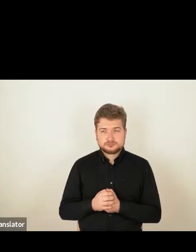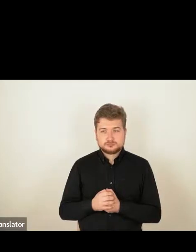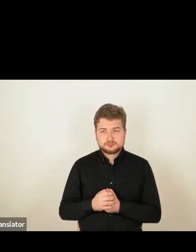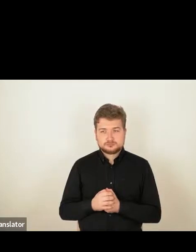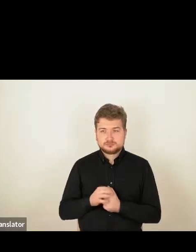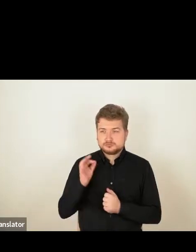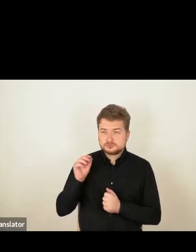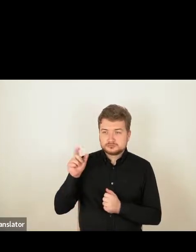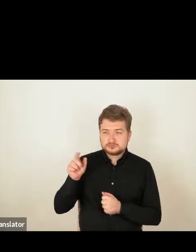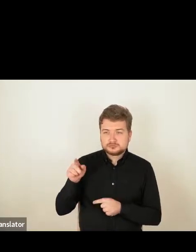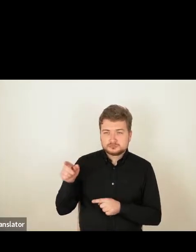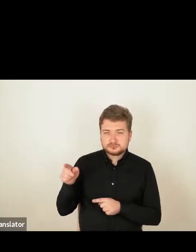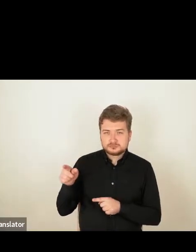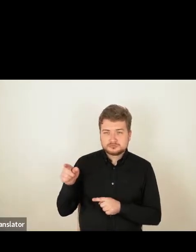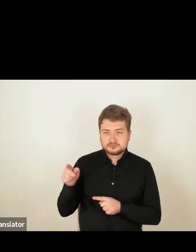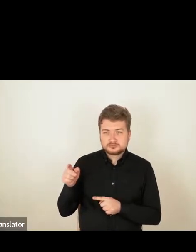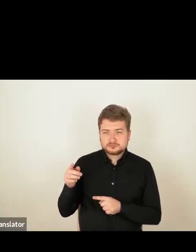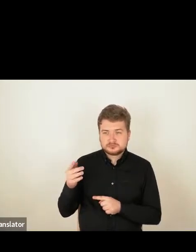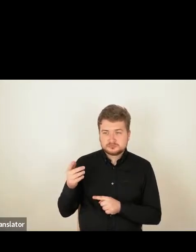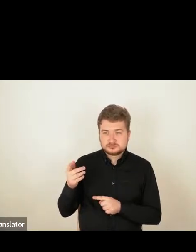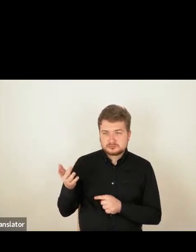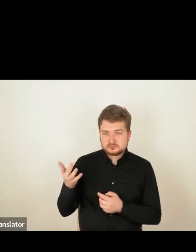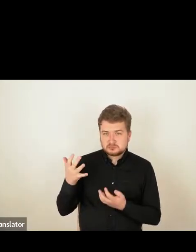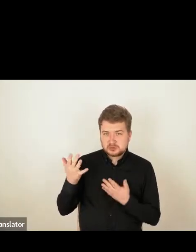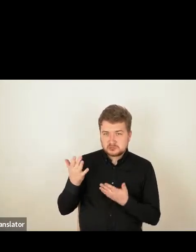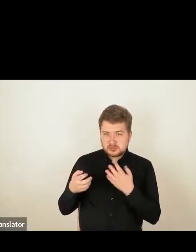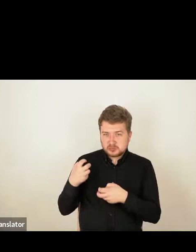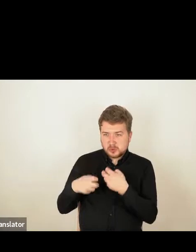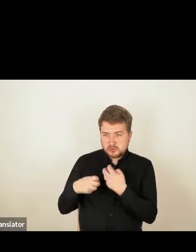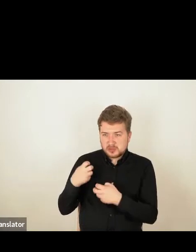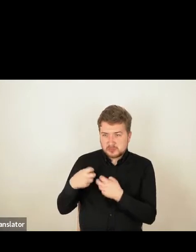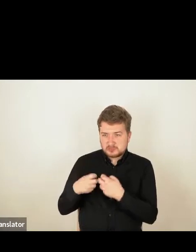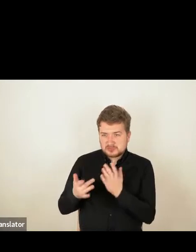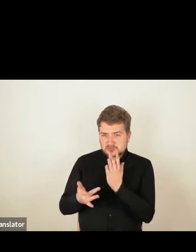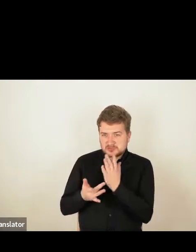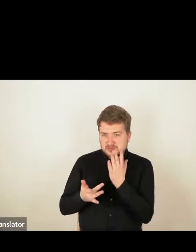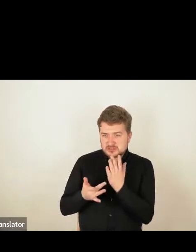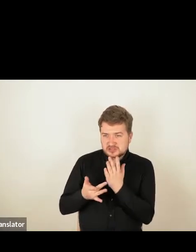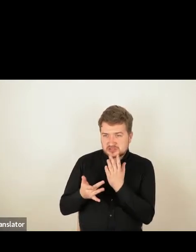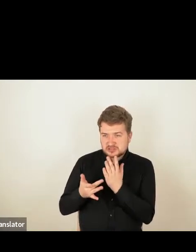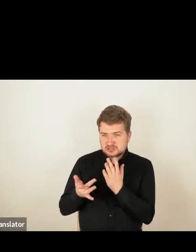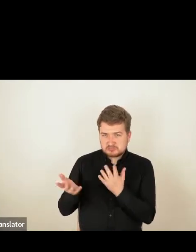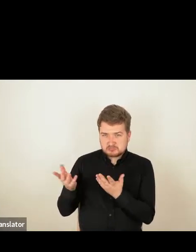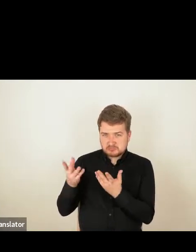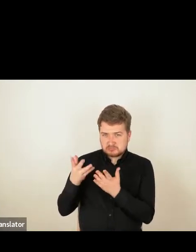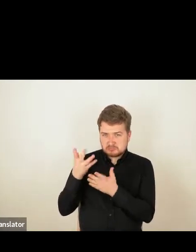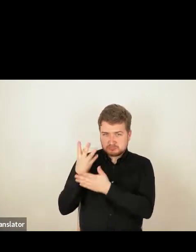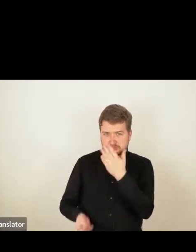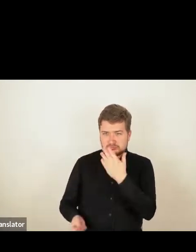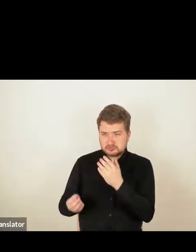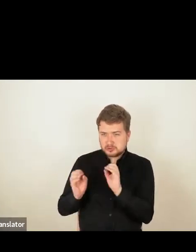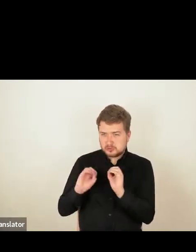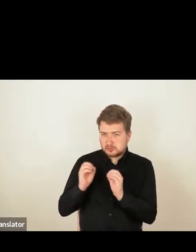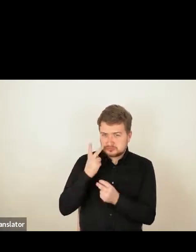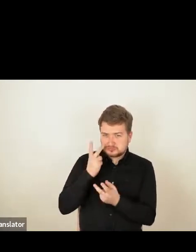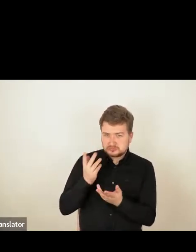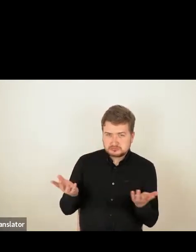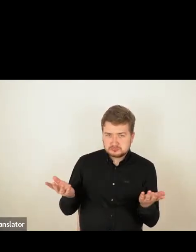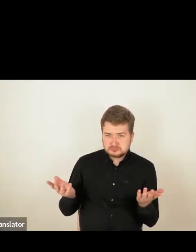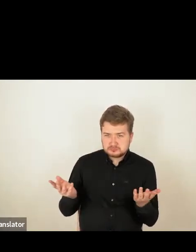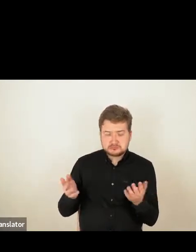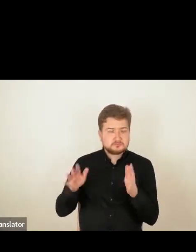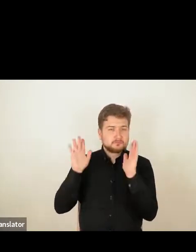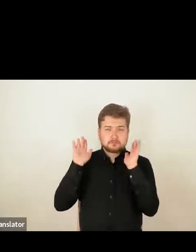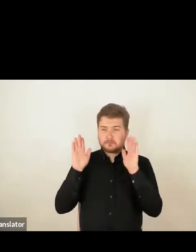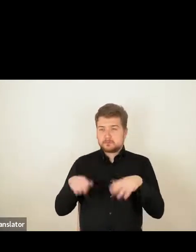Clotilda Bushka had some issues with the connection because we lost her camera also before. Maybe we can continue with